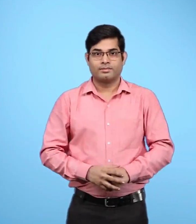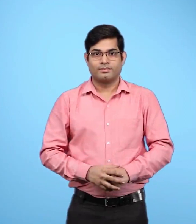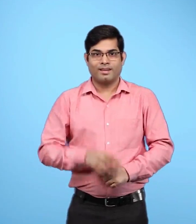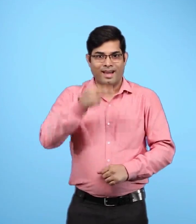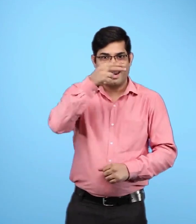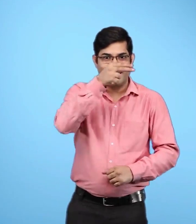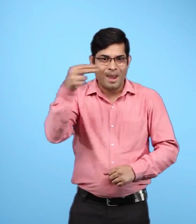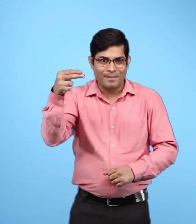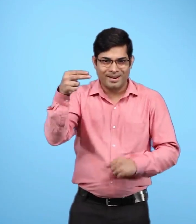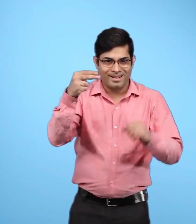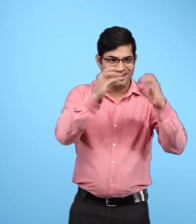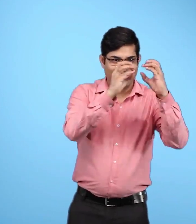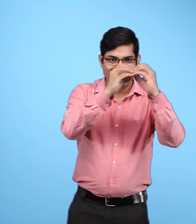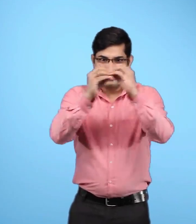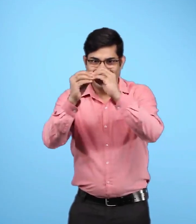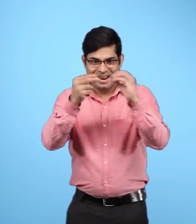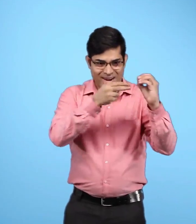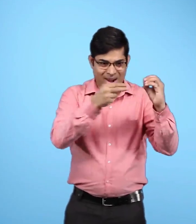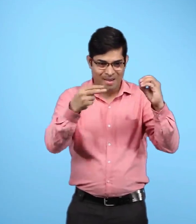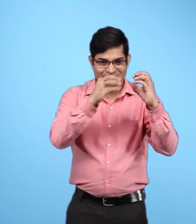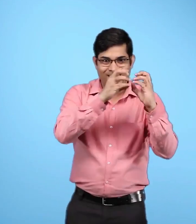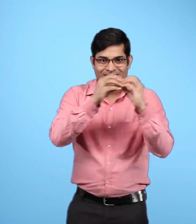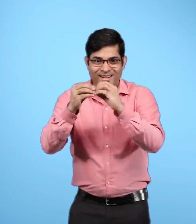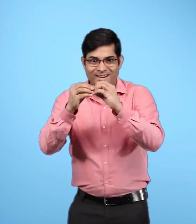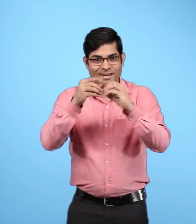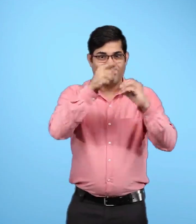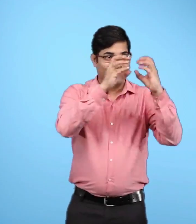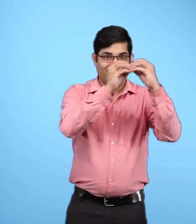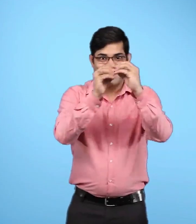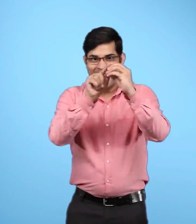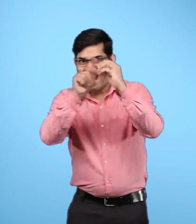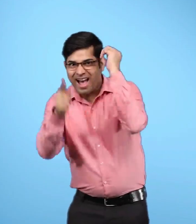The number of names ending with the same letter.